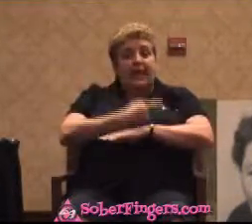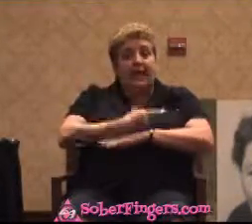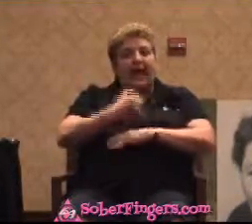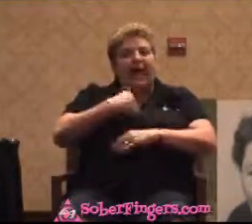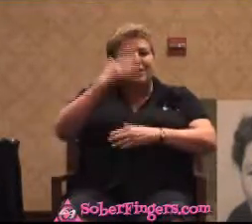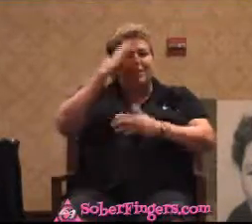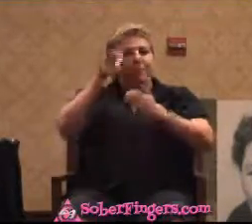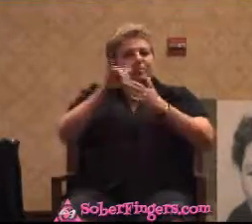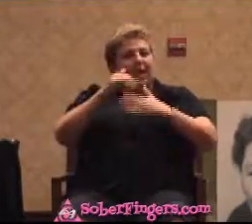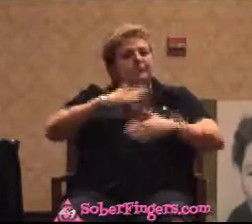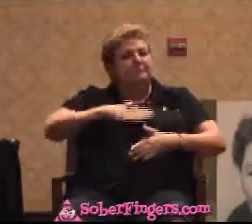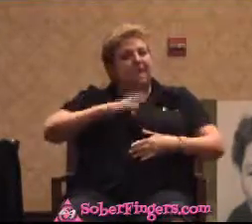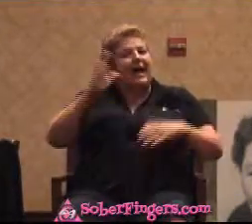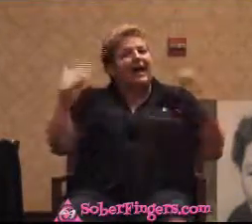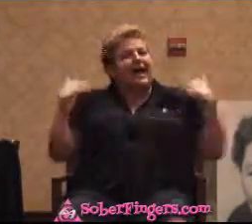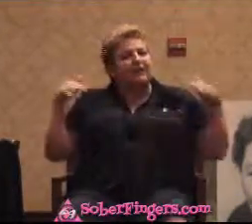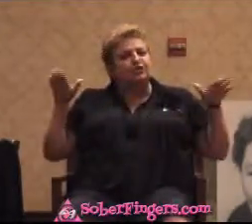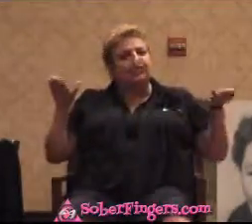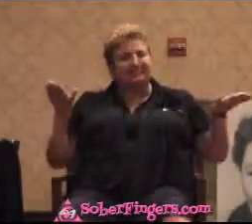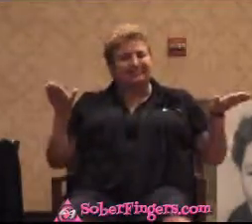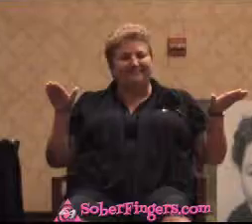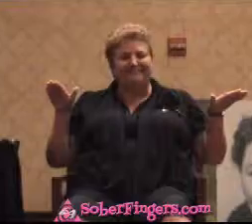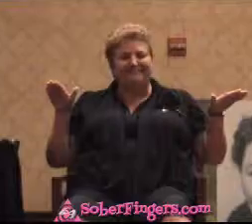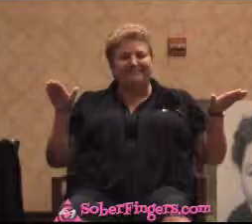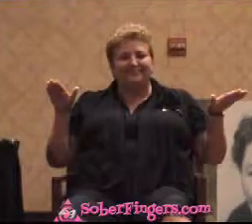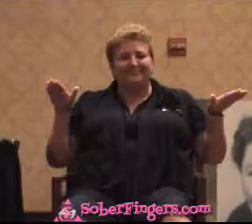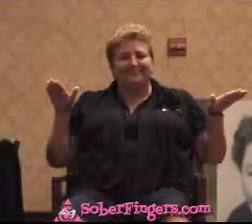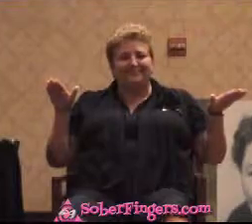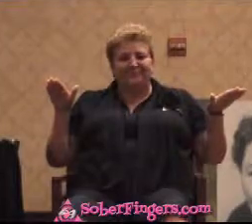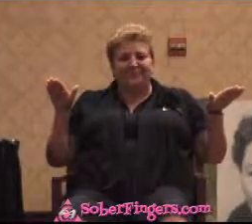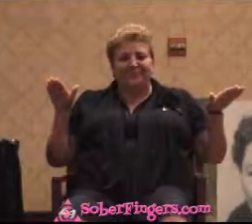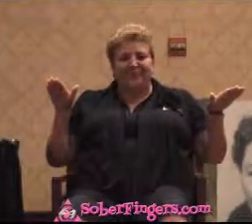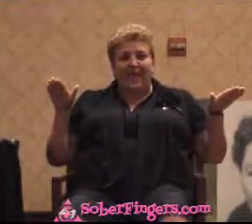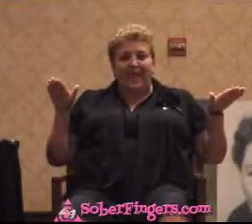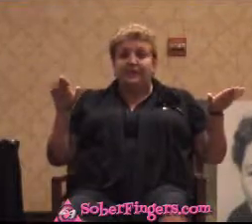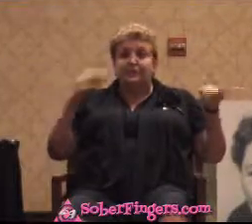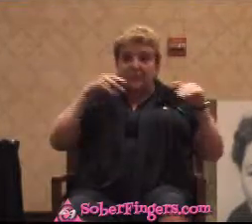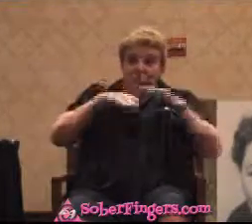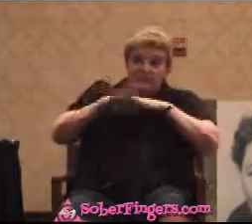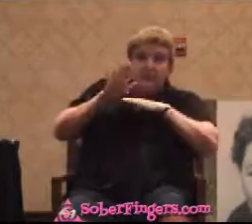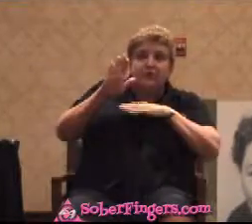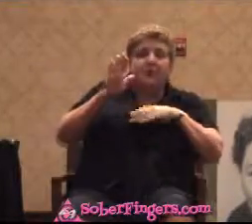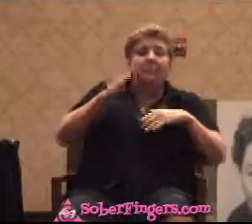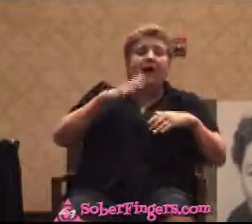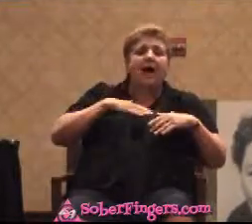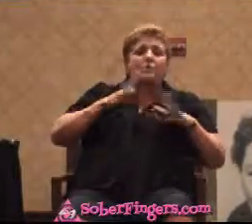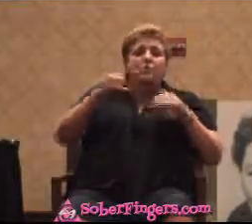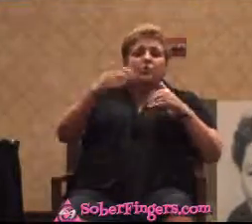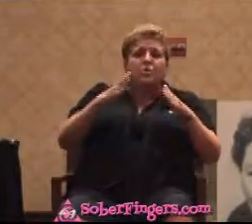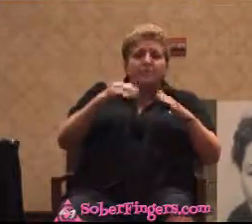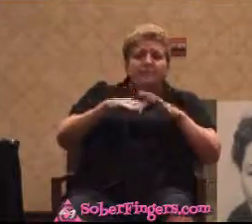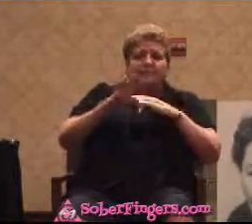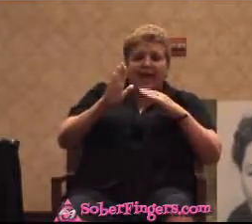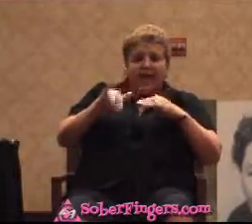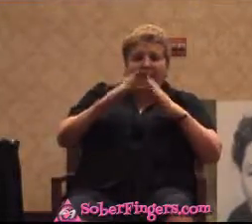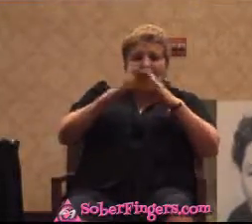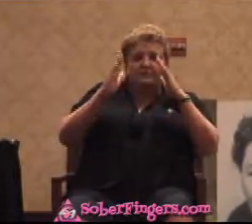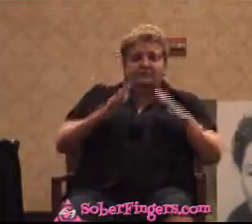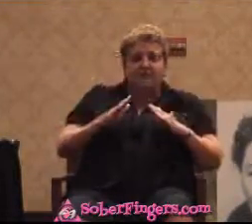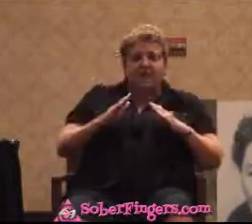angel. And she went up to my room in that boarding house, and she put a wet rag on my forehead, and she began to tell me about her